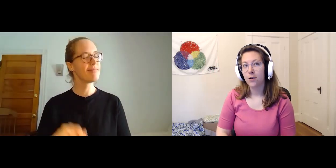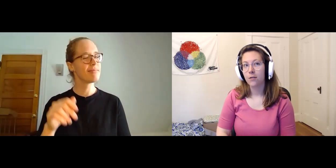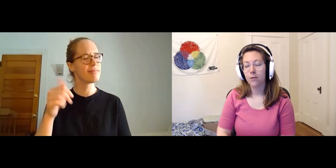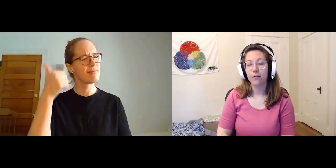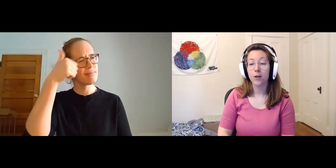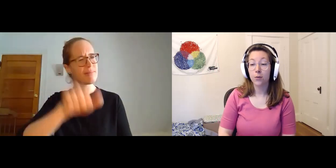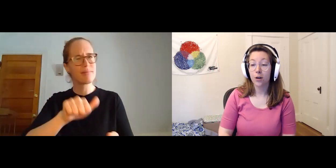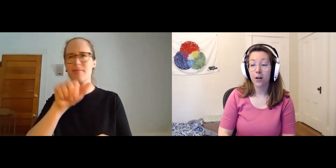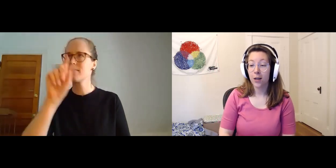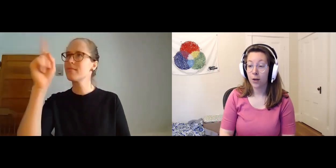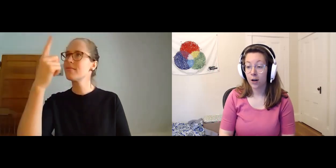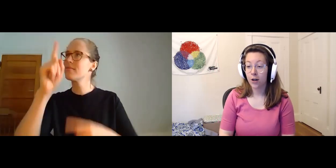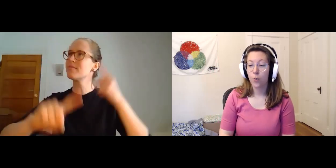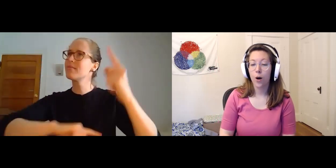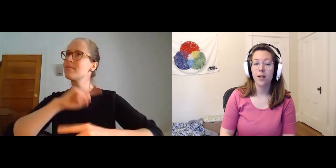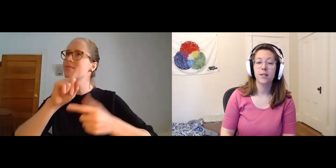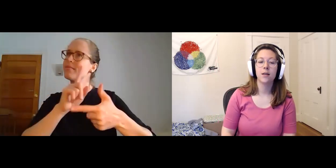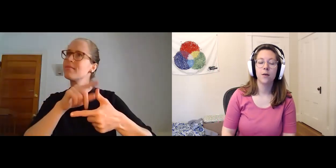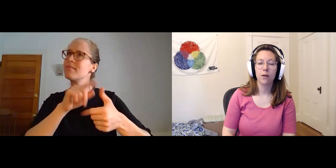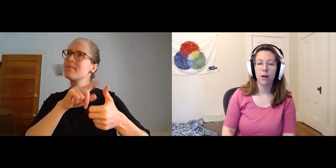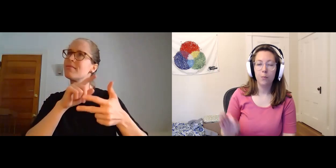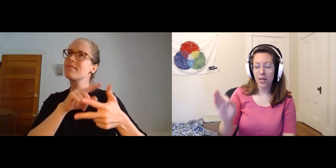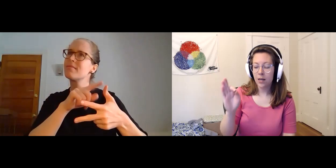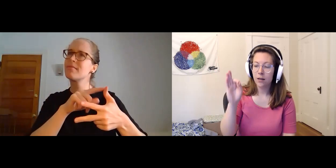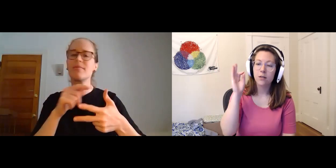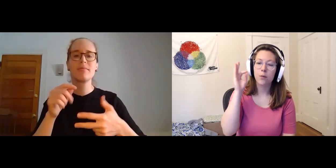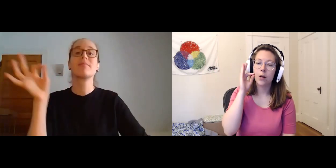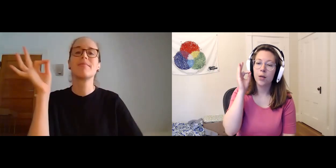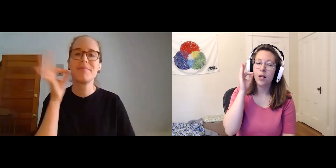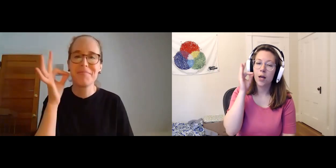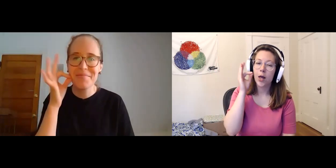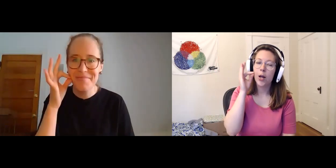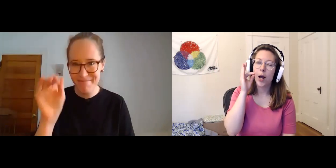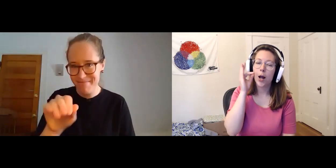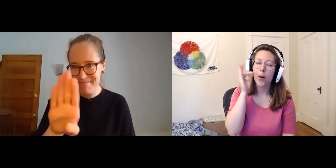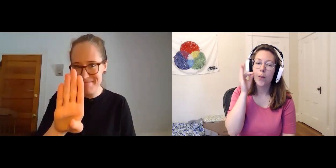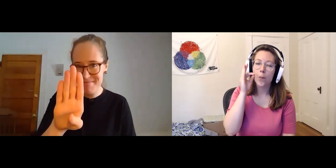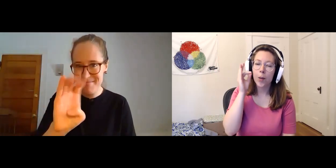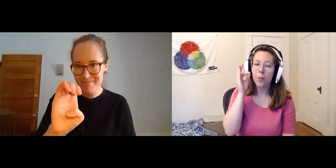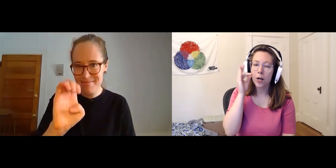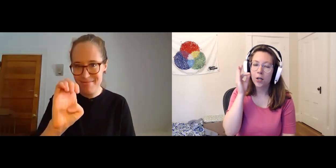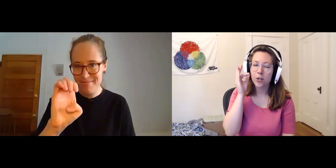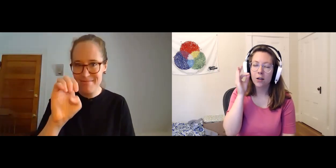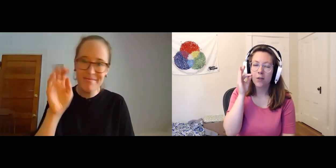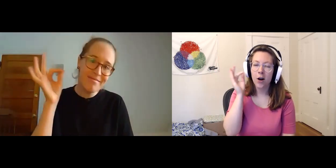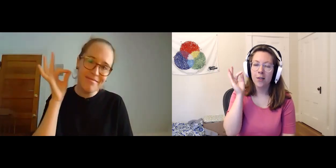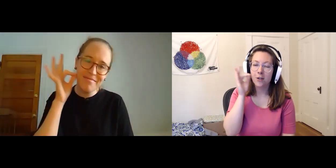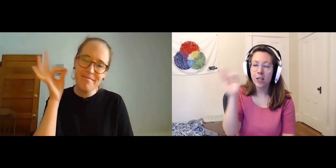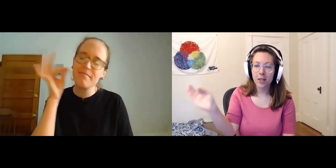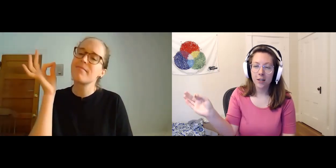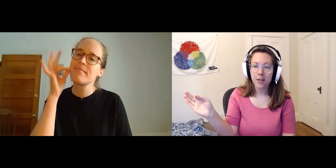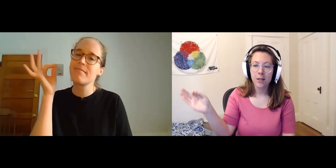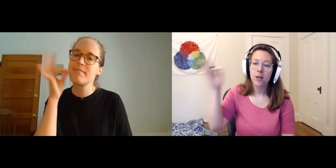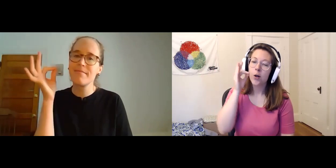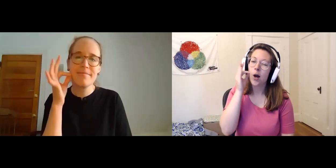And the first word that we learned was bee. So you made a bee and you kind of pinpricked yourself on the